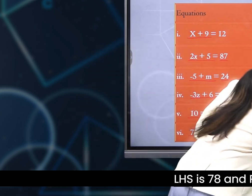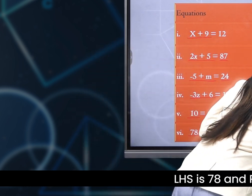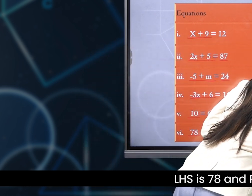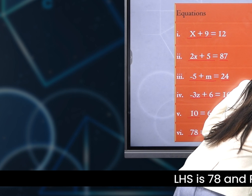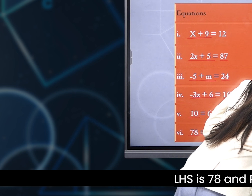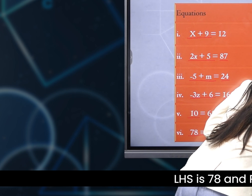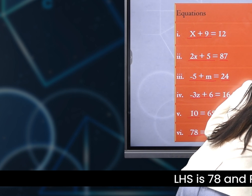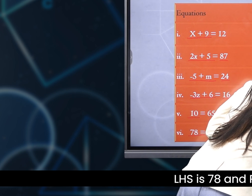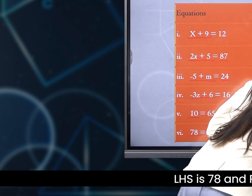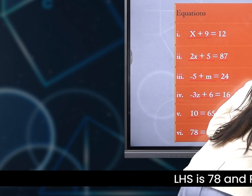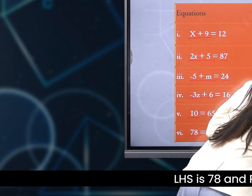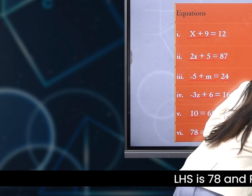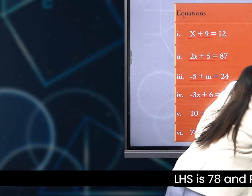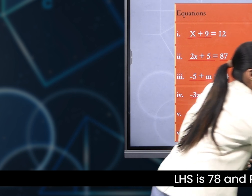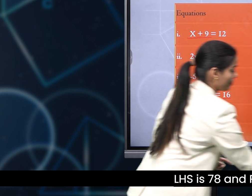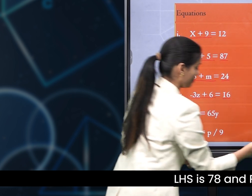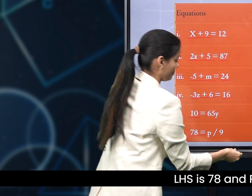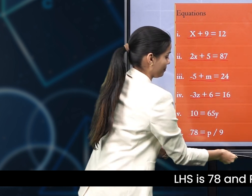is p by 9.